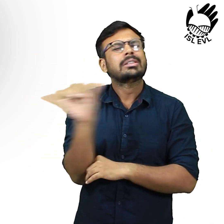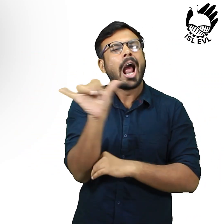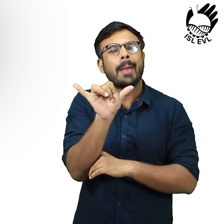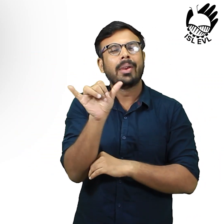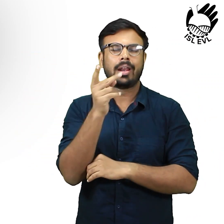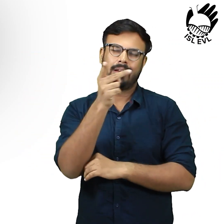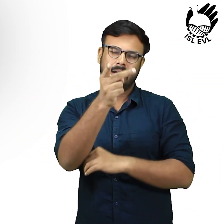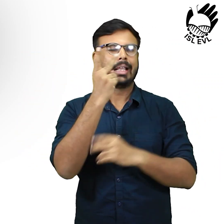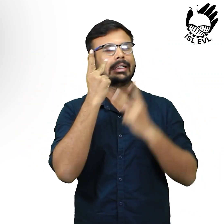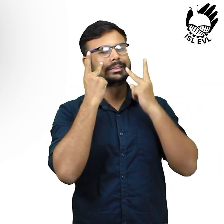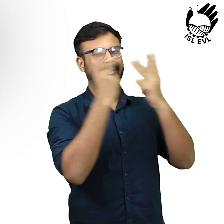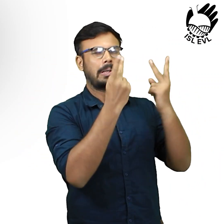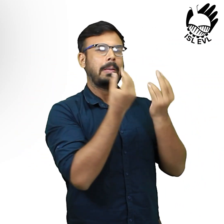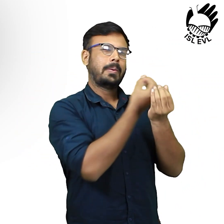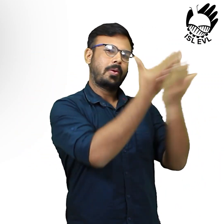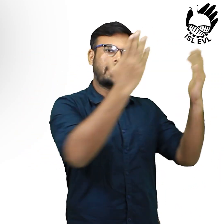of stacked blocks on top of one another.